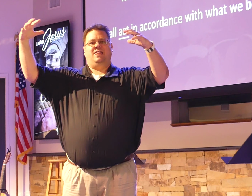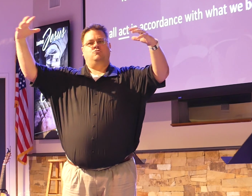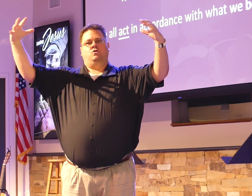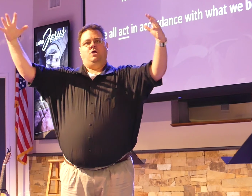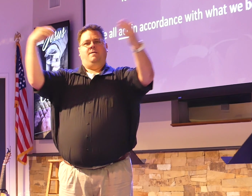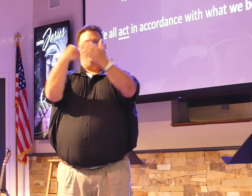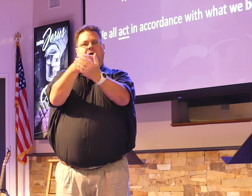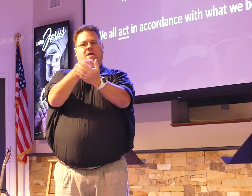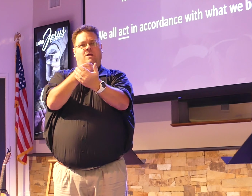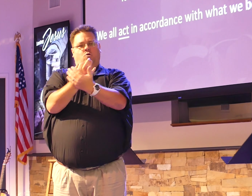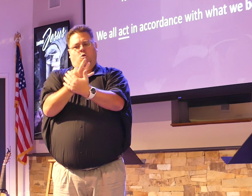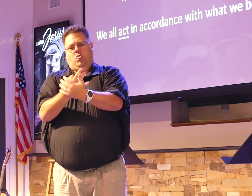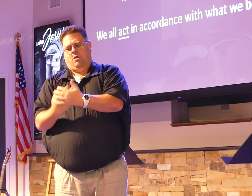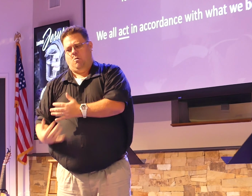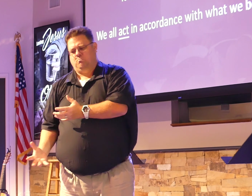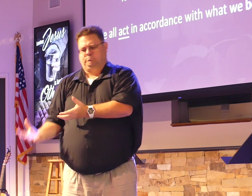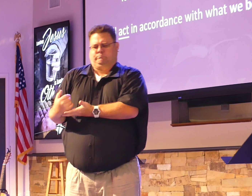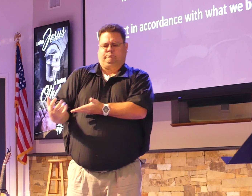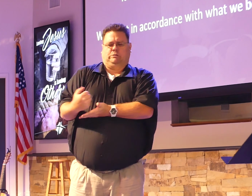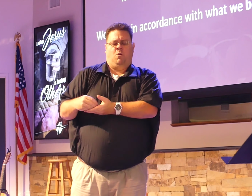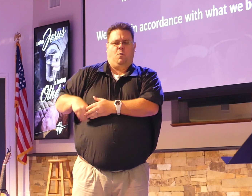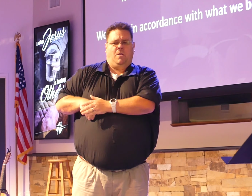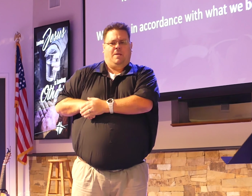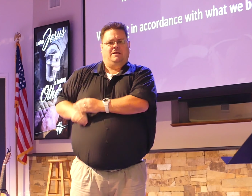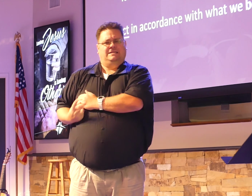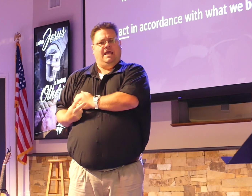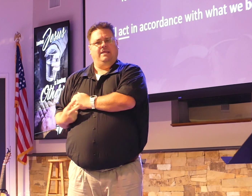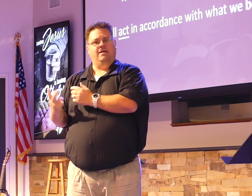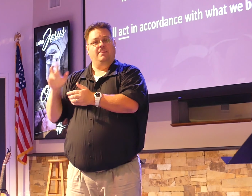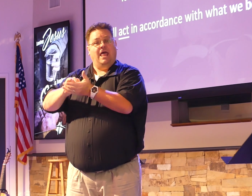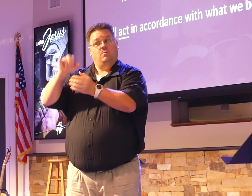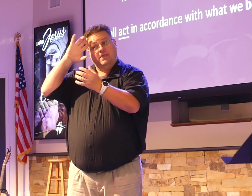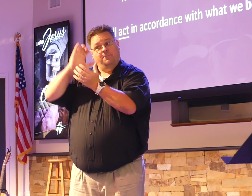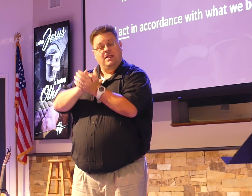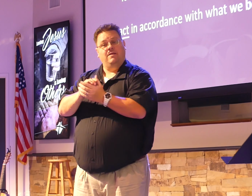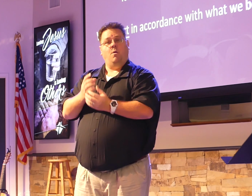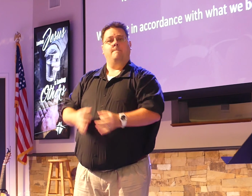funds. And they're all about saving money. That's what they believe to be very important.